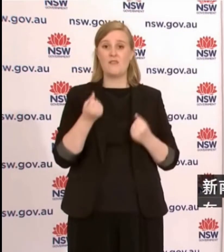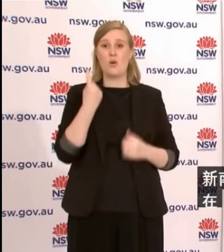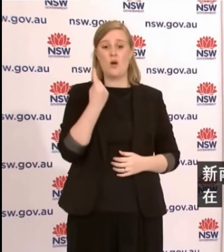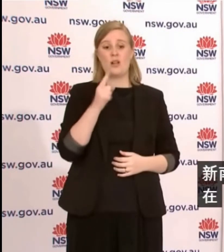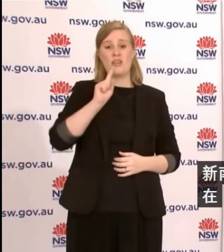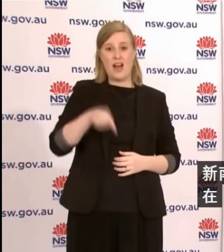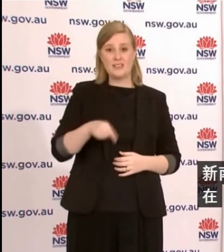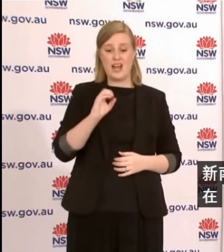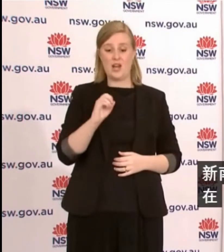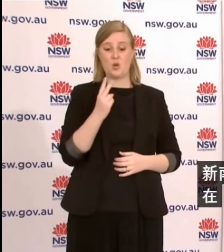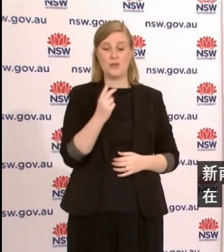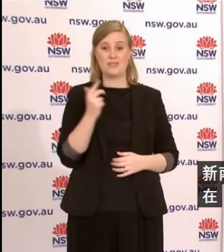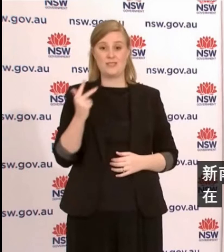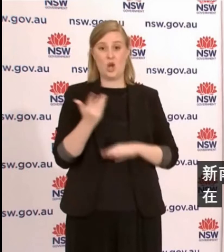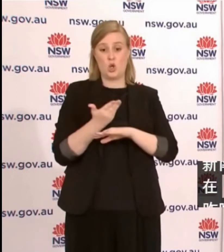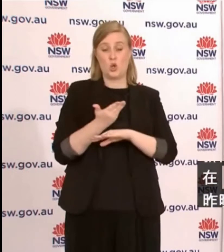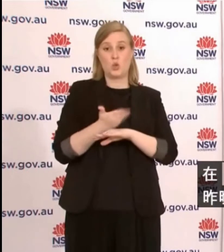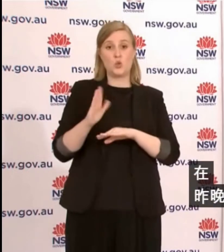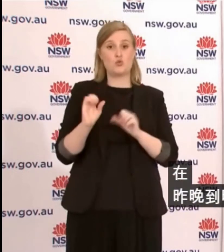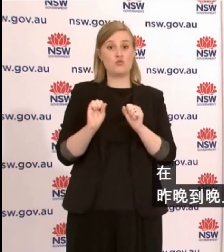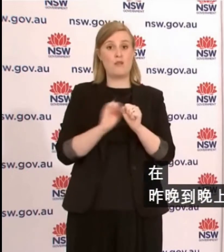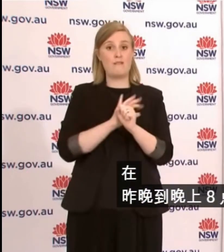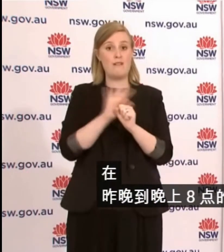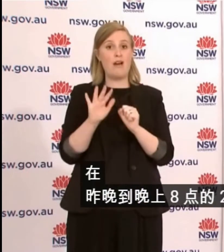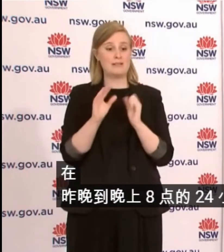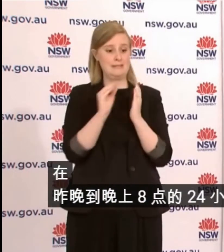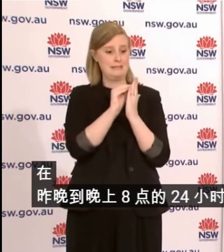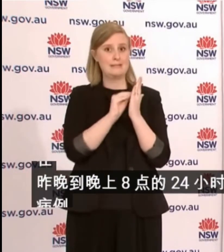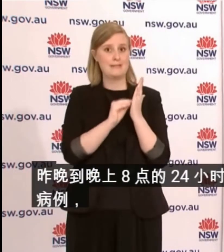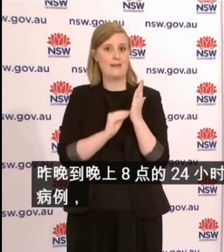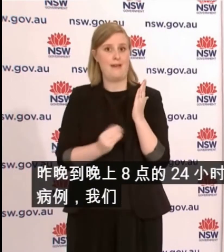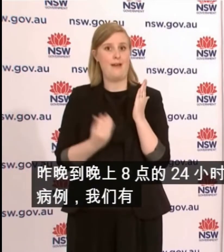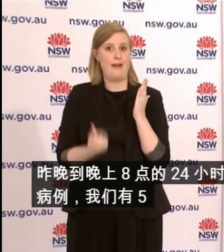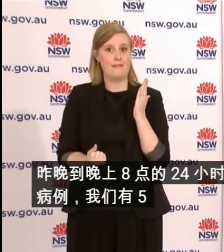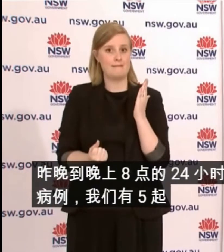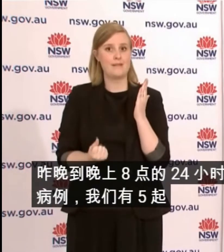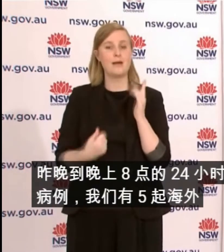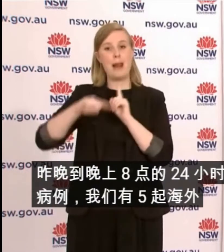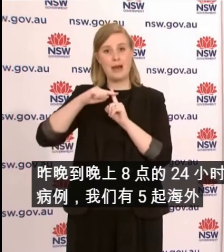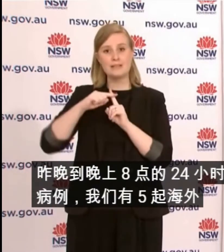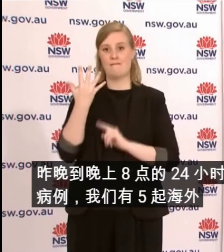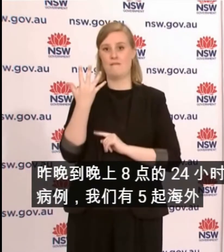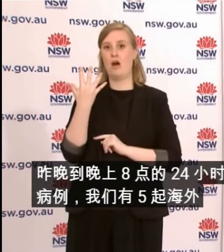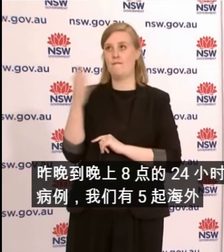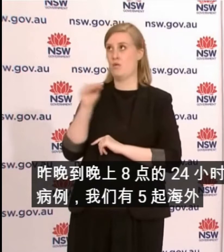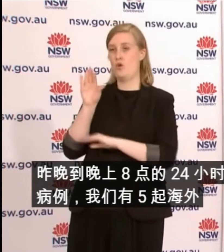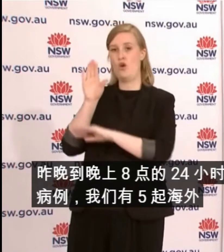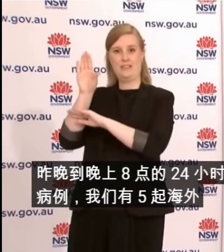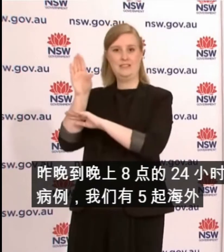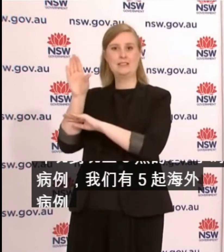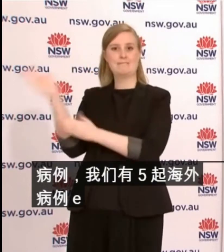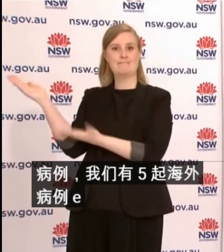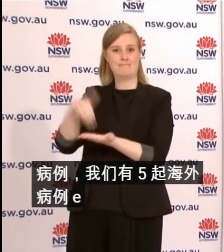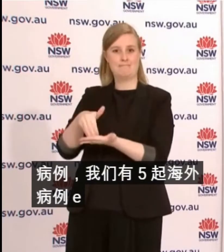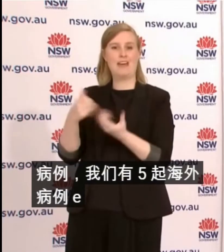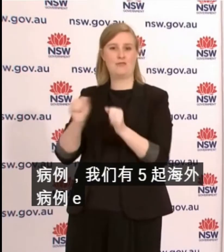1,029 locally acquired cases of COVID in the 24 hours to 8 p.m. last night, and there were 5 overseas cases.